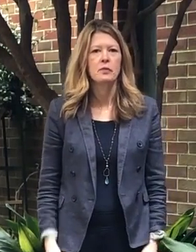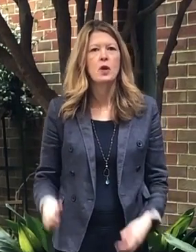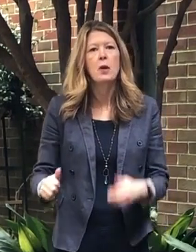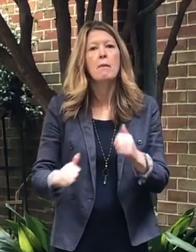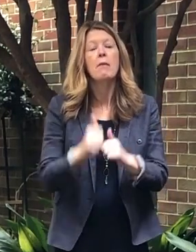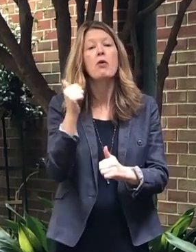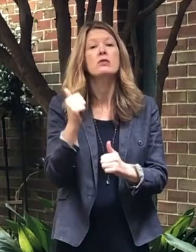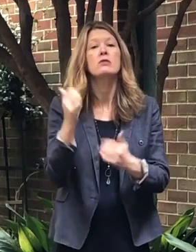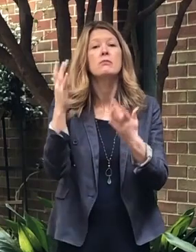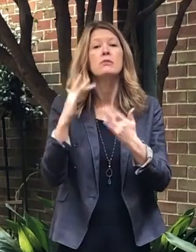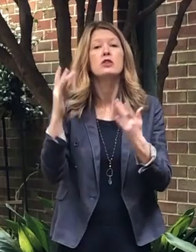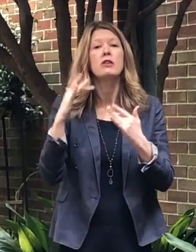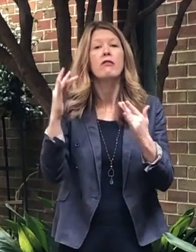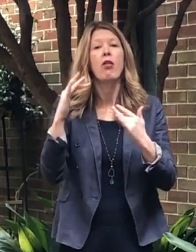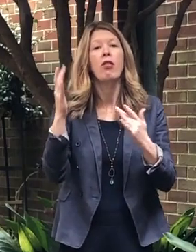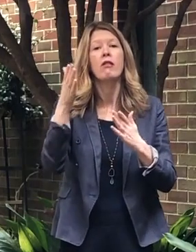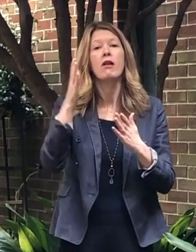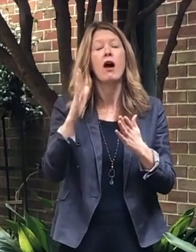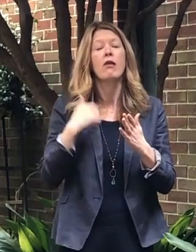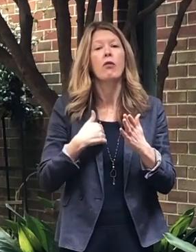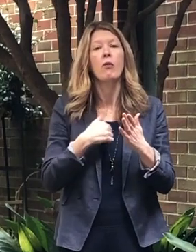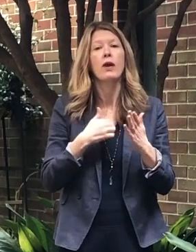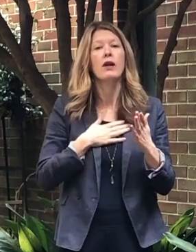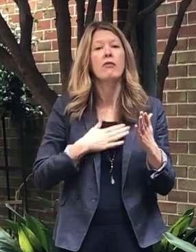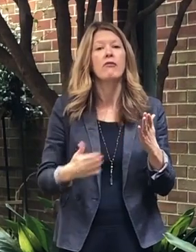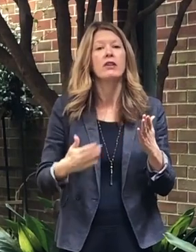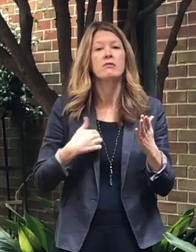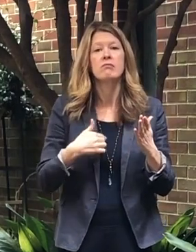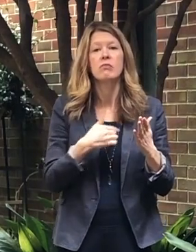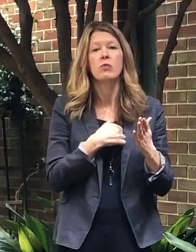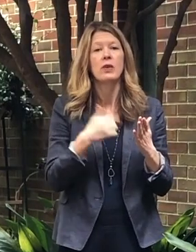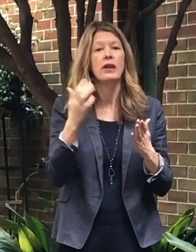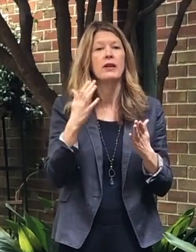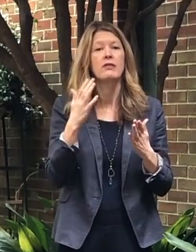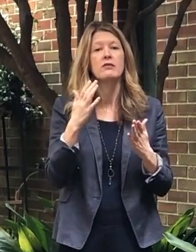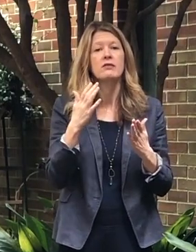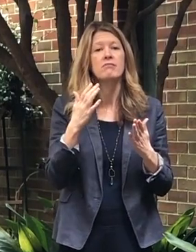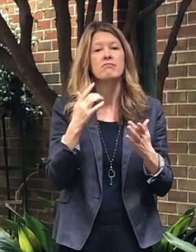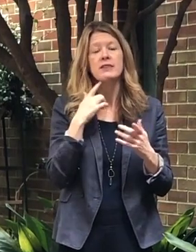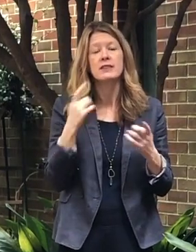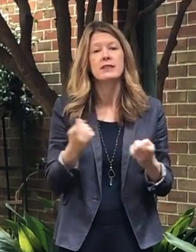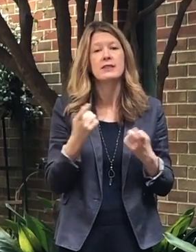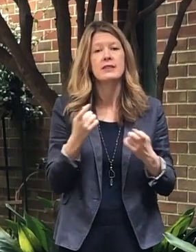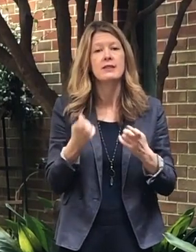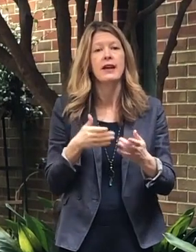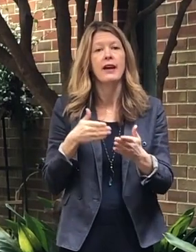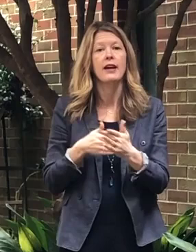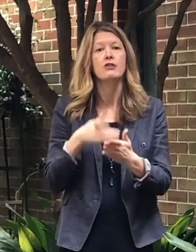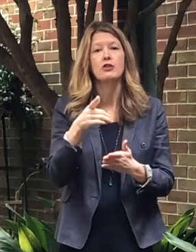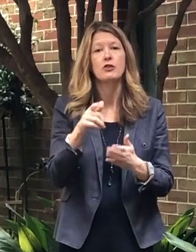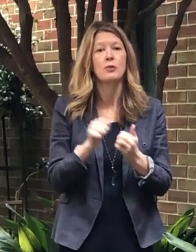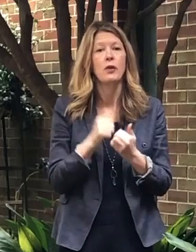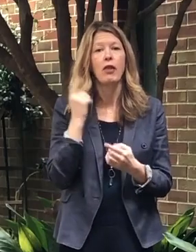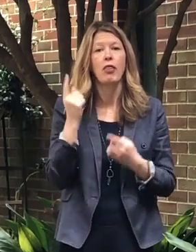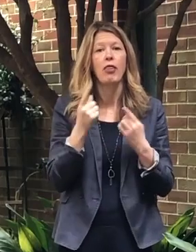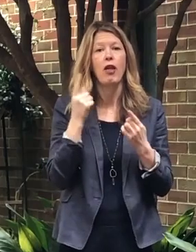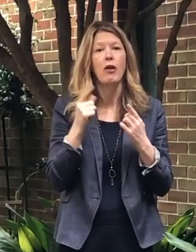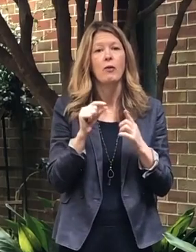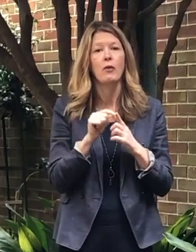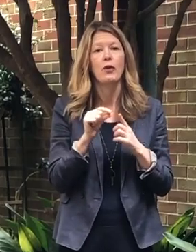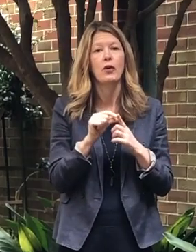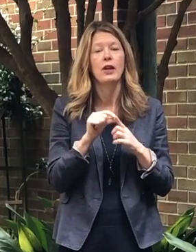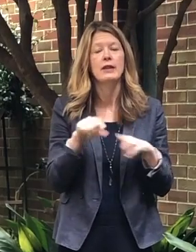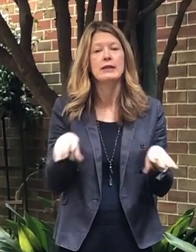Most merciful God, we confess that we have sinned against you in thought, word, and